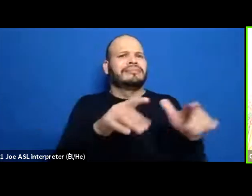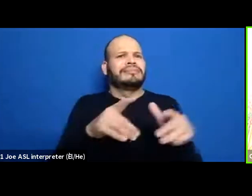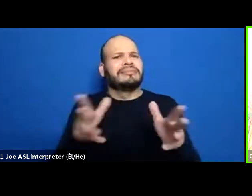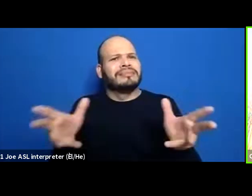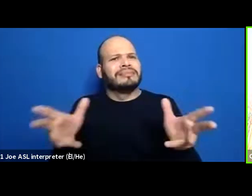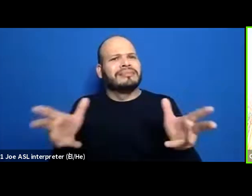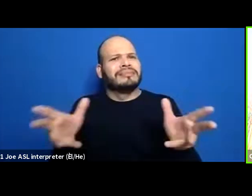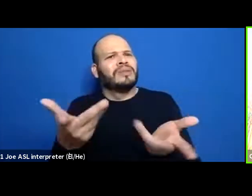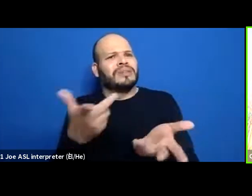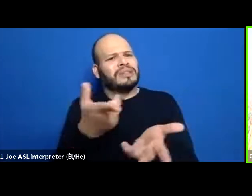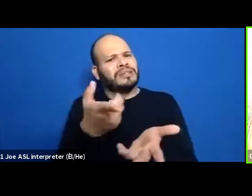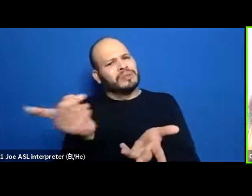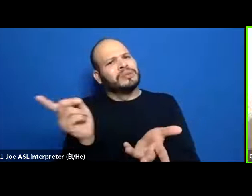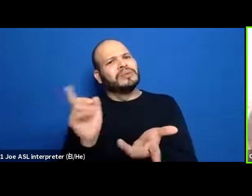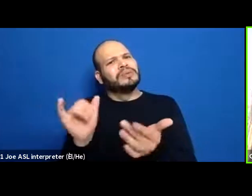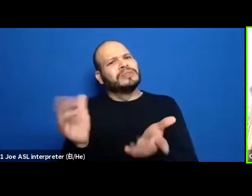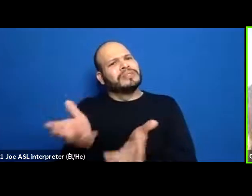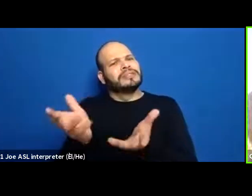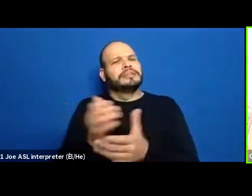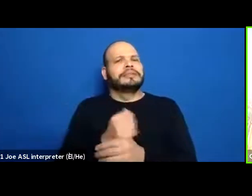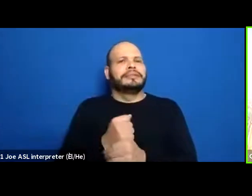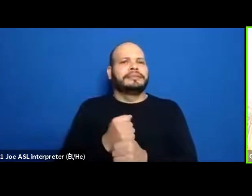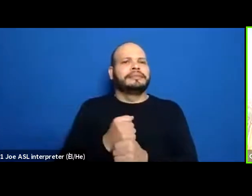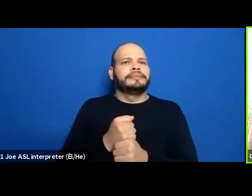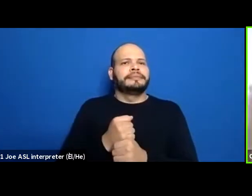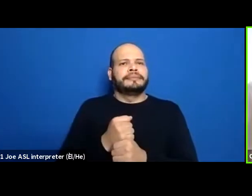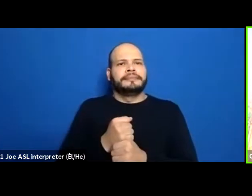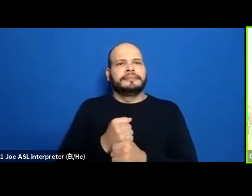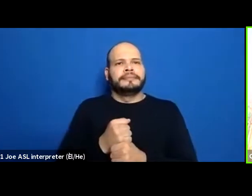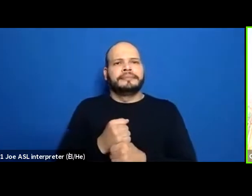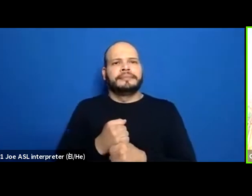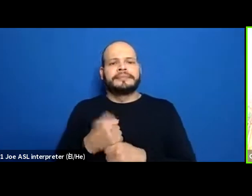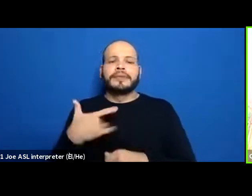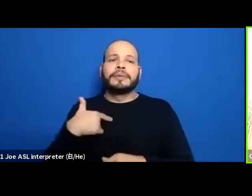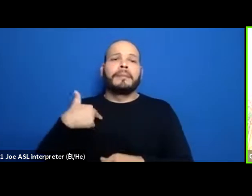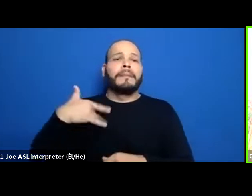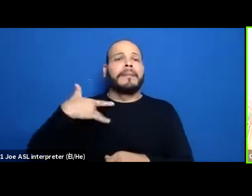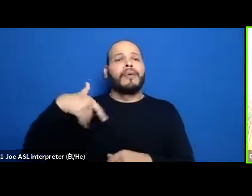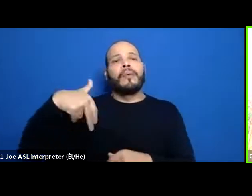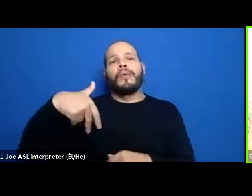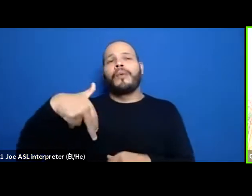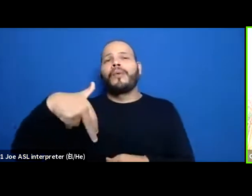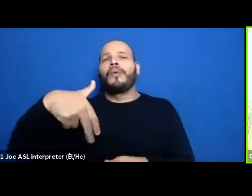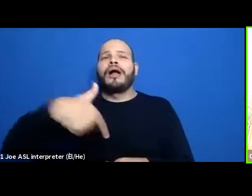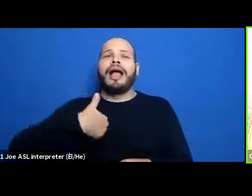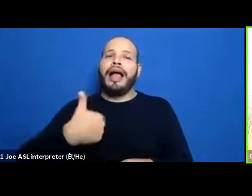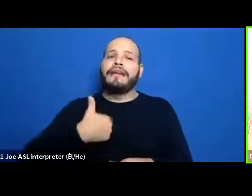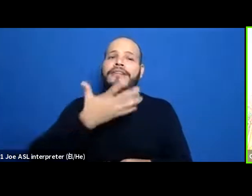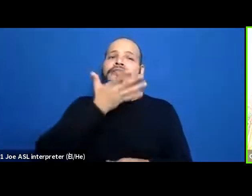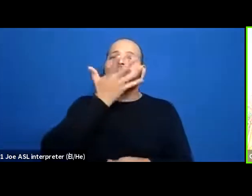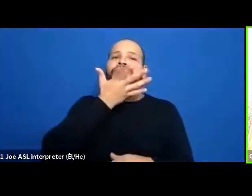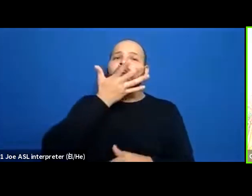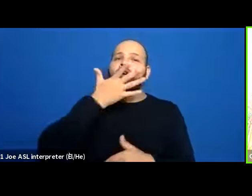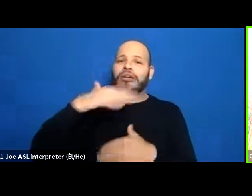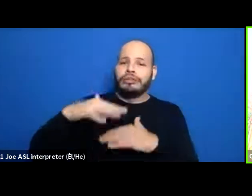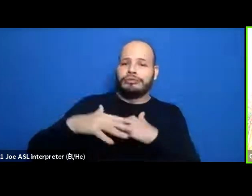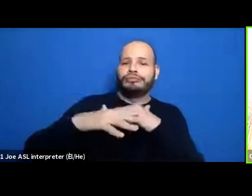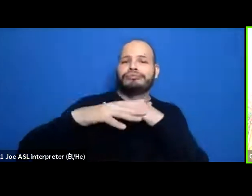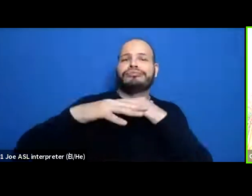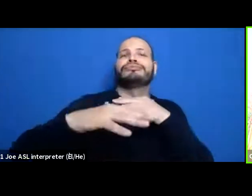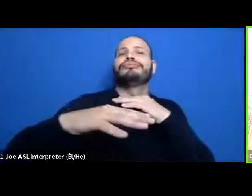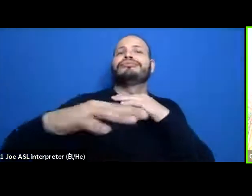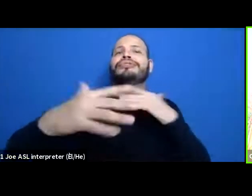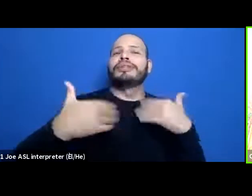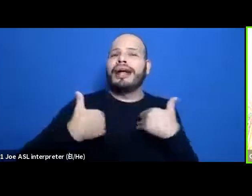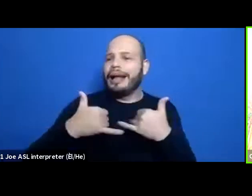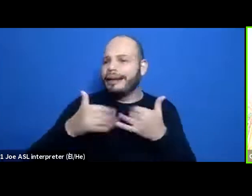them, right? Because I'm looking for bugs, turning over rocks. I still have that joy and passion. That's something we have to connect our